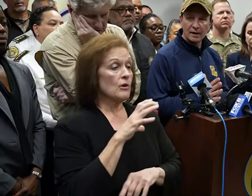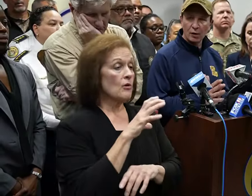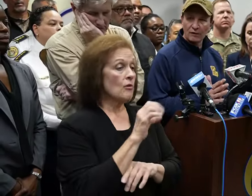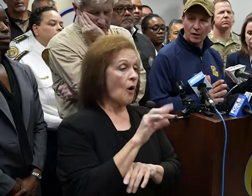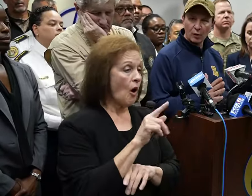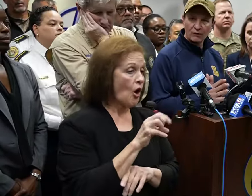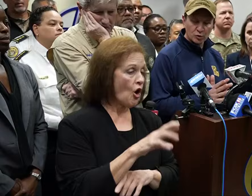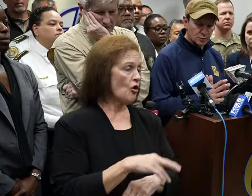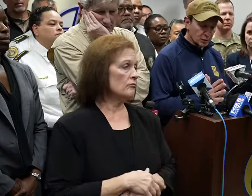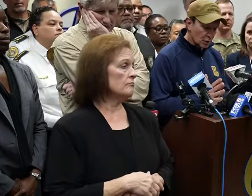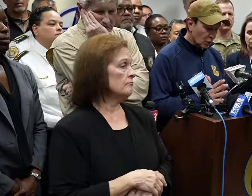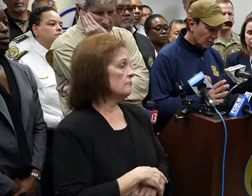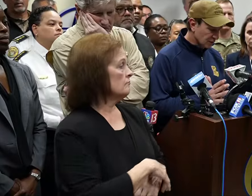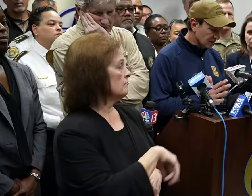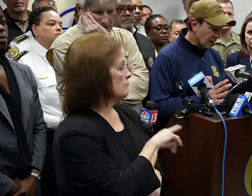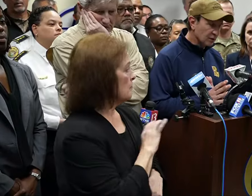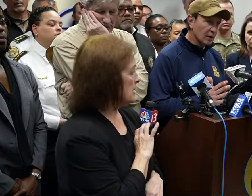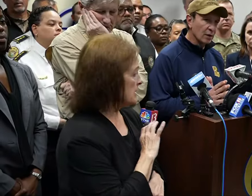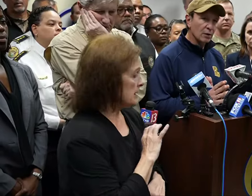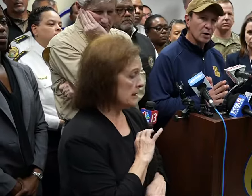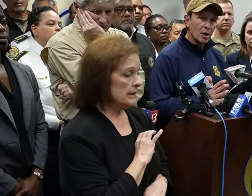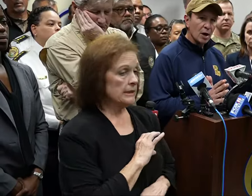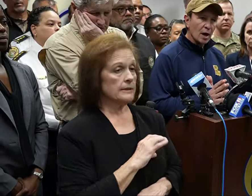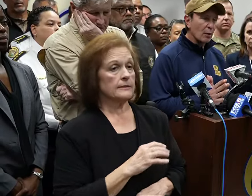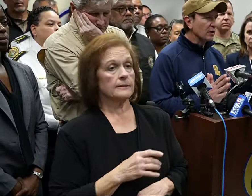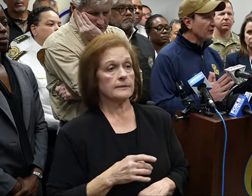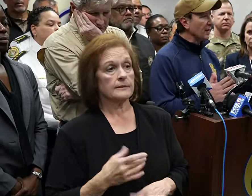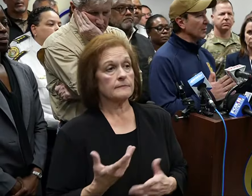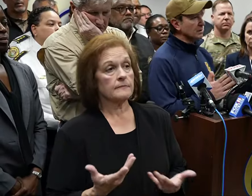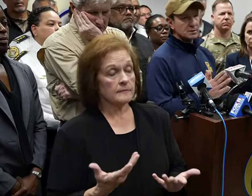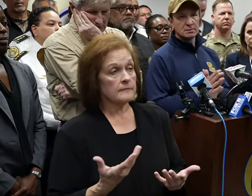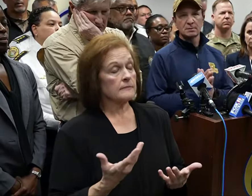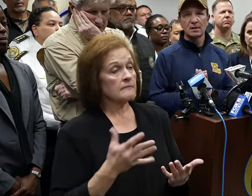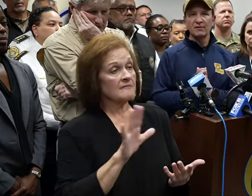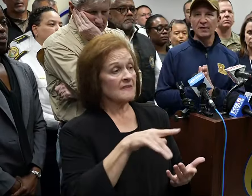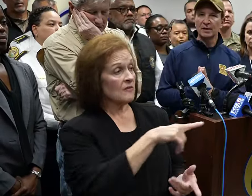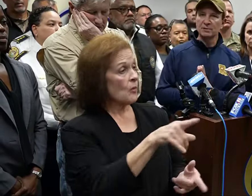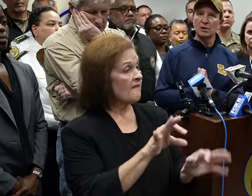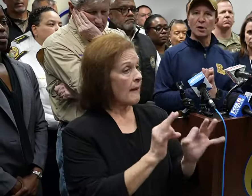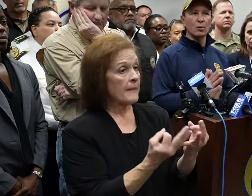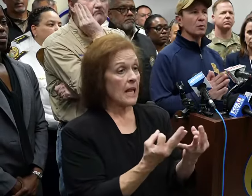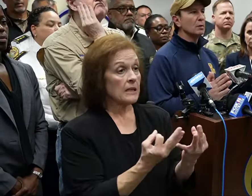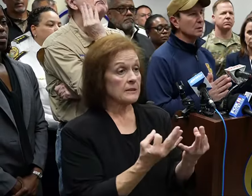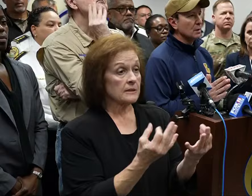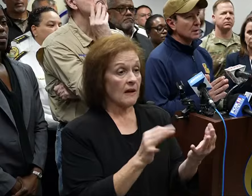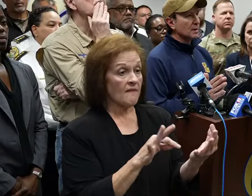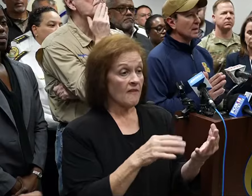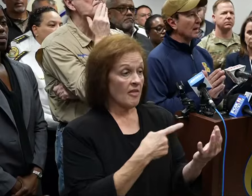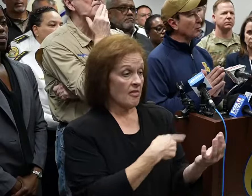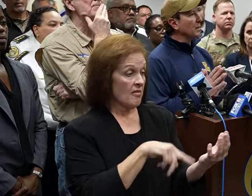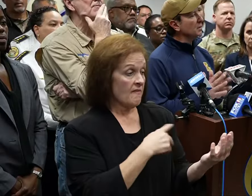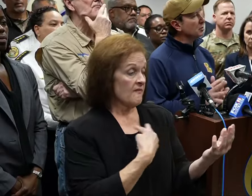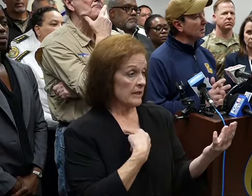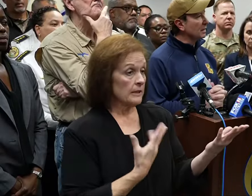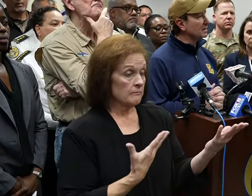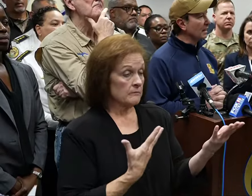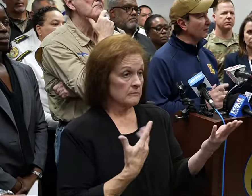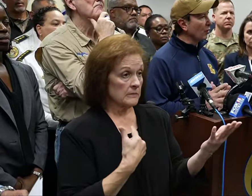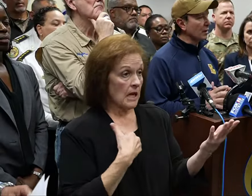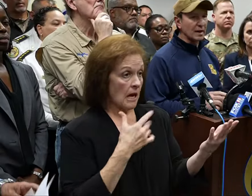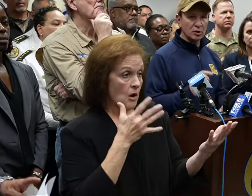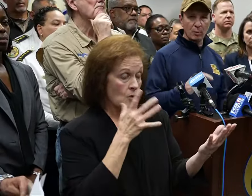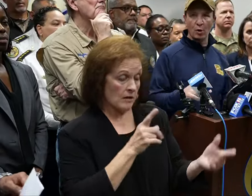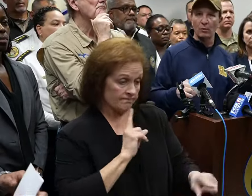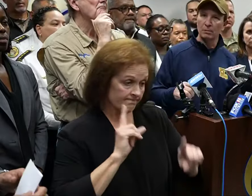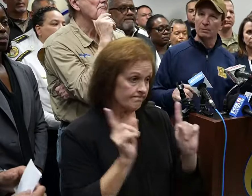thank again all of our law enforcement officers out there. I want the families of the victims to know that I will be issuing an executive